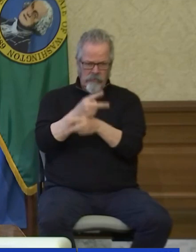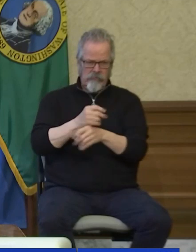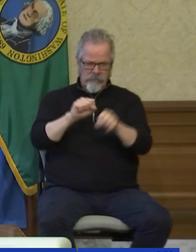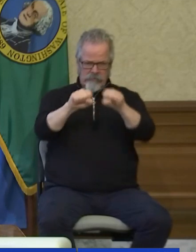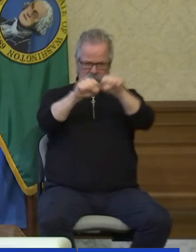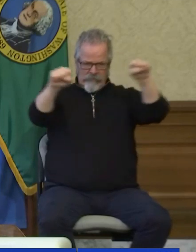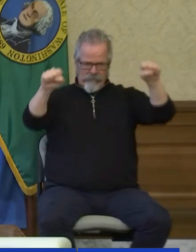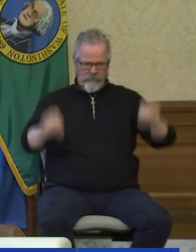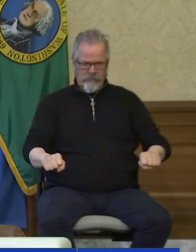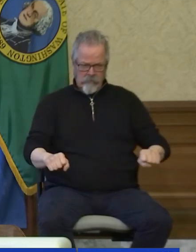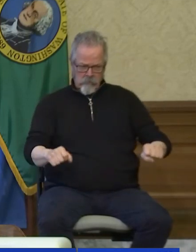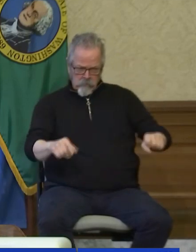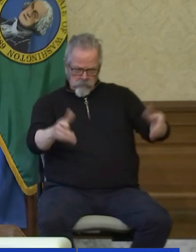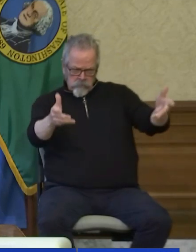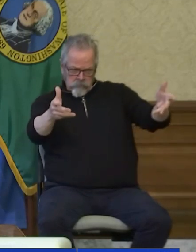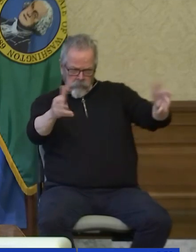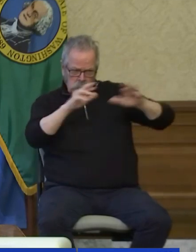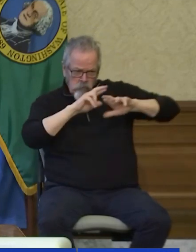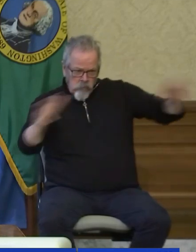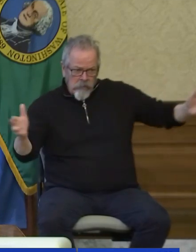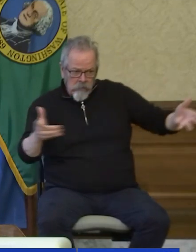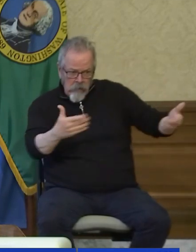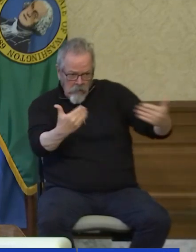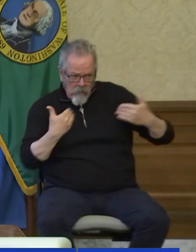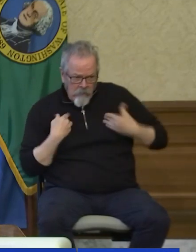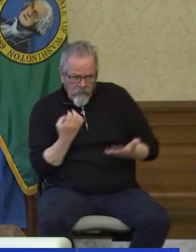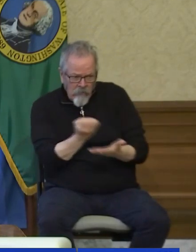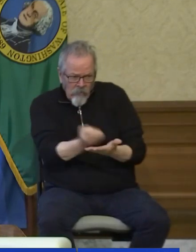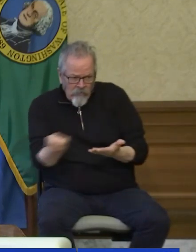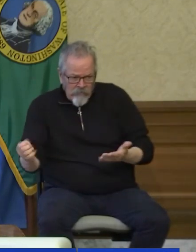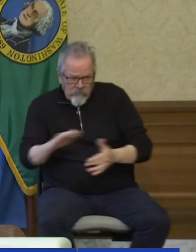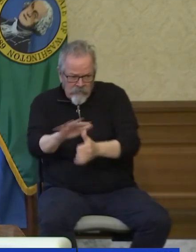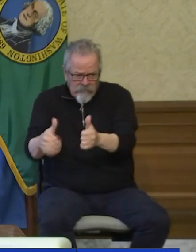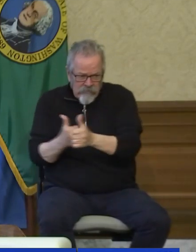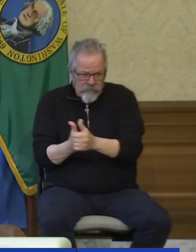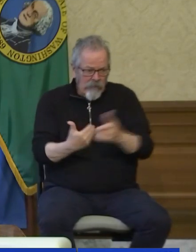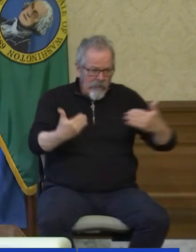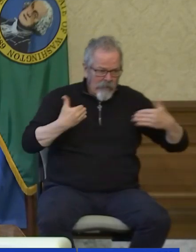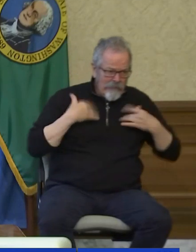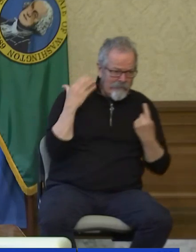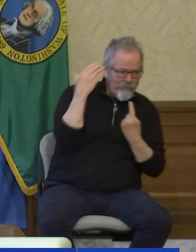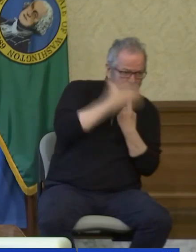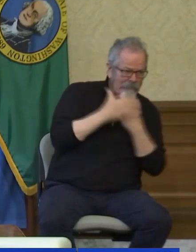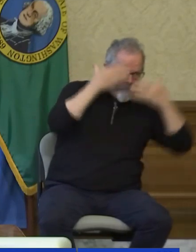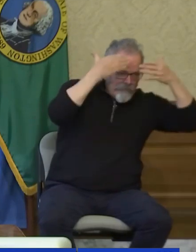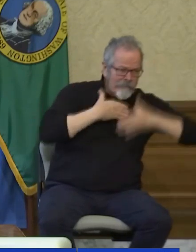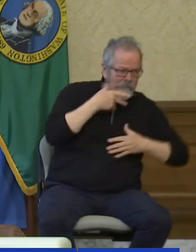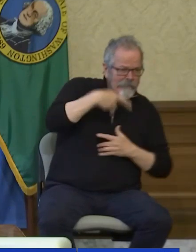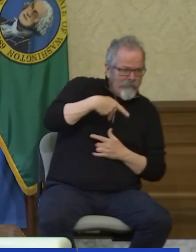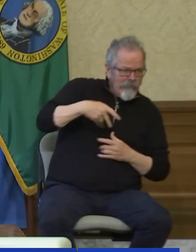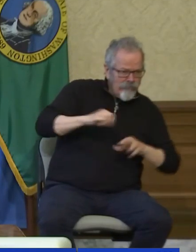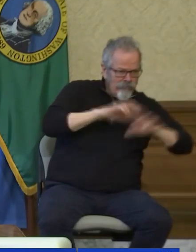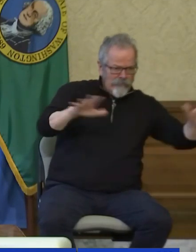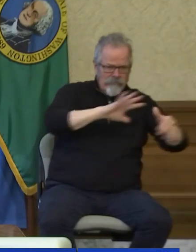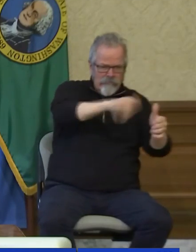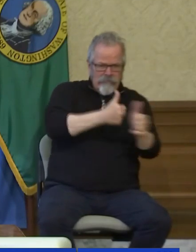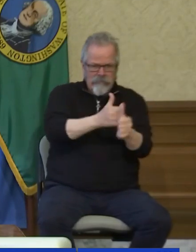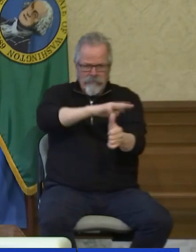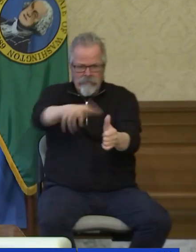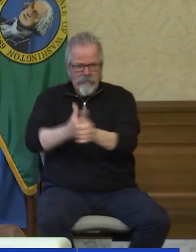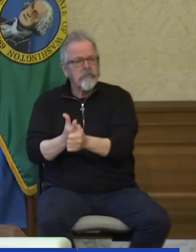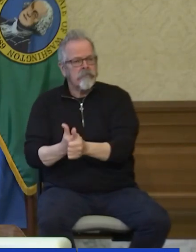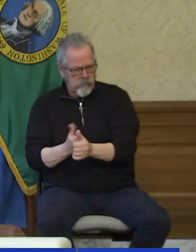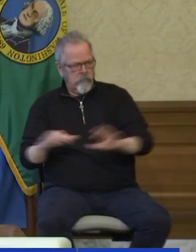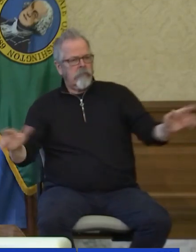have PPE, personal protection equipment, not just for our healthcare workers, for people in many industries that are